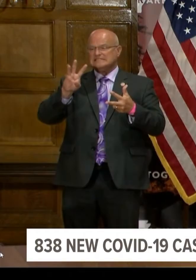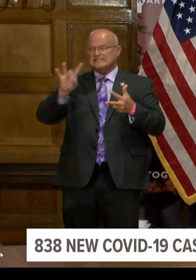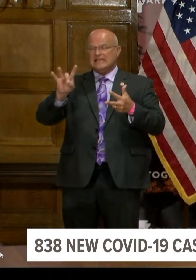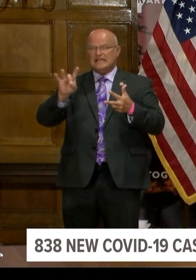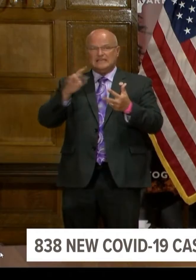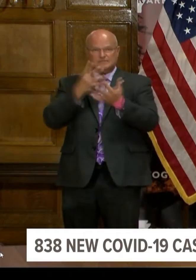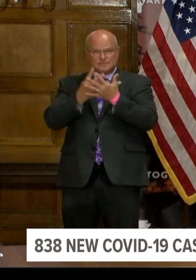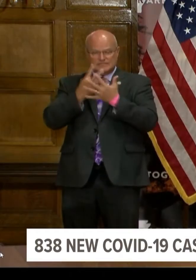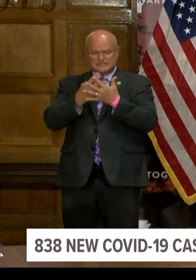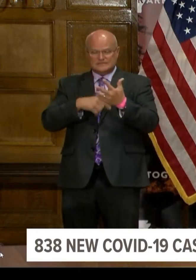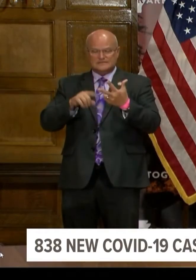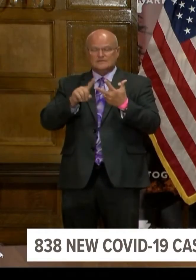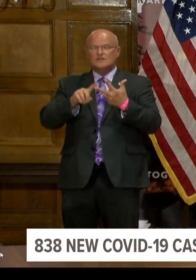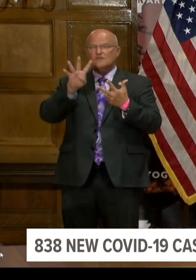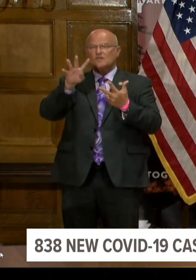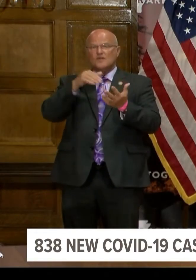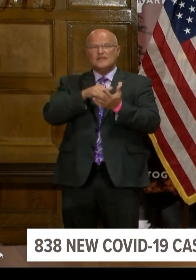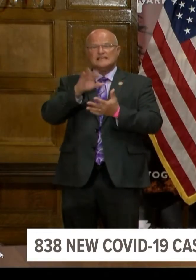facilities, and